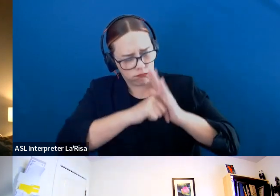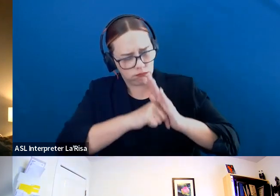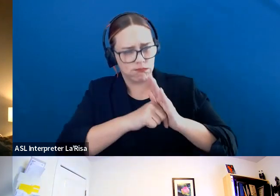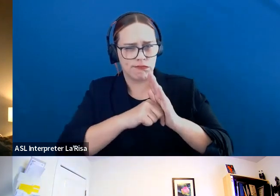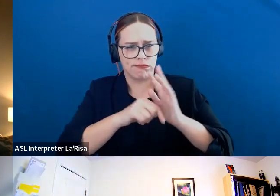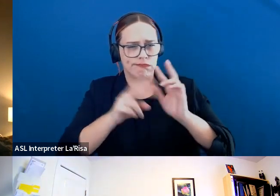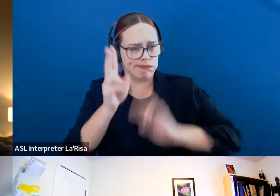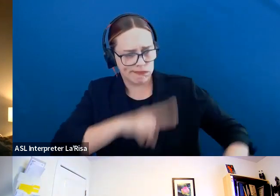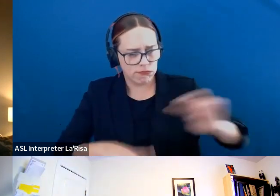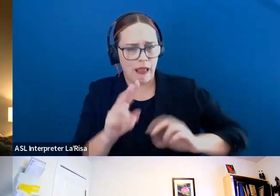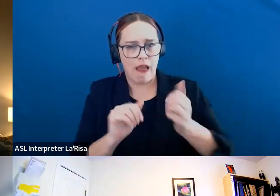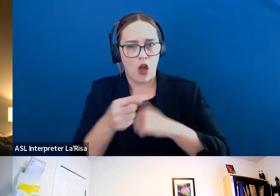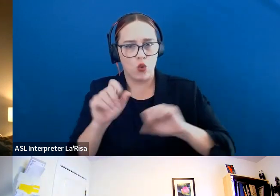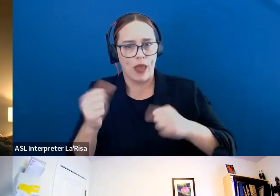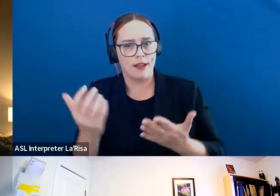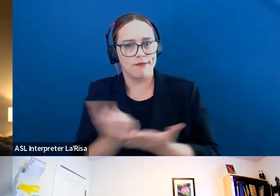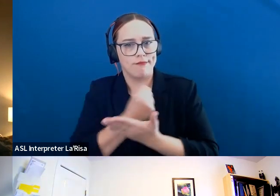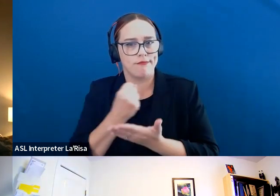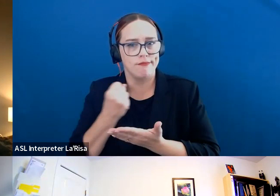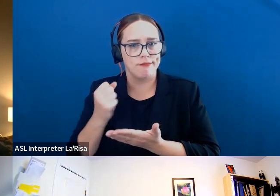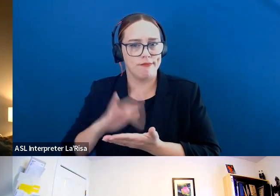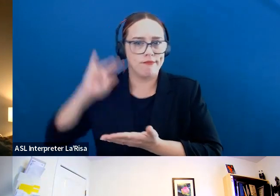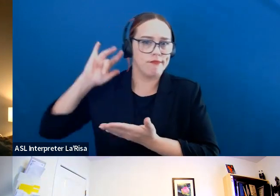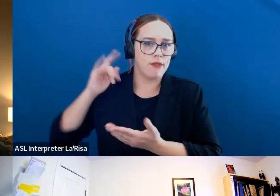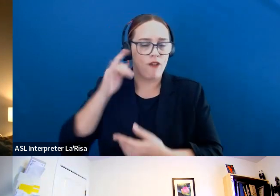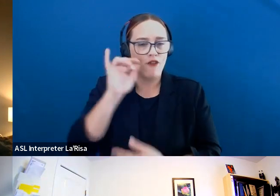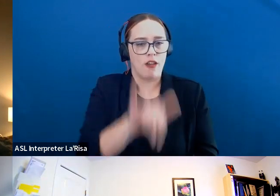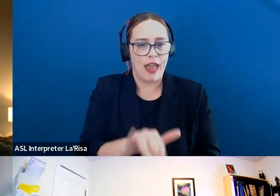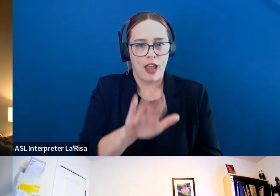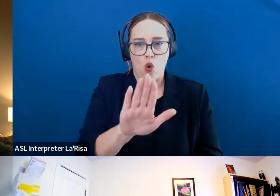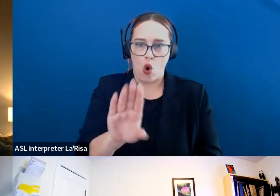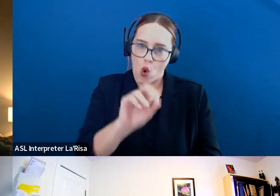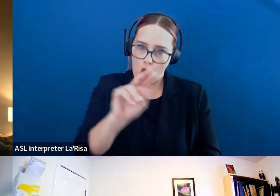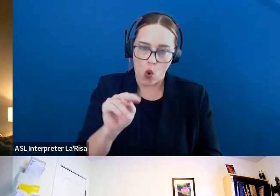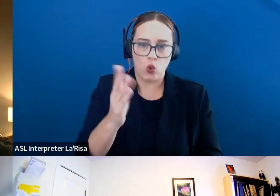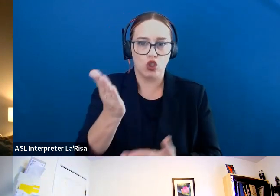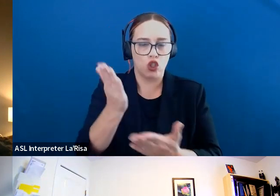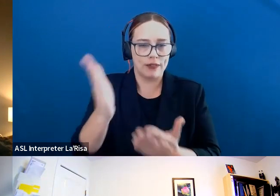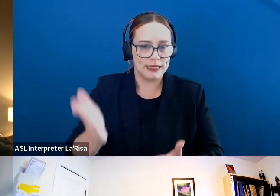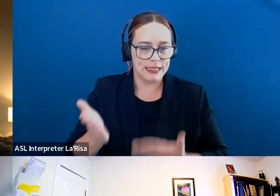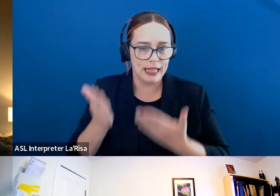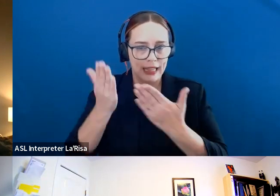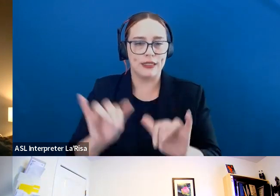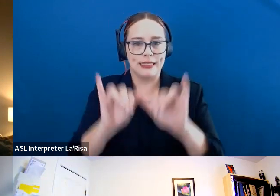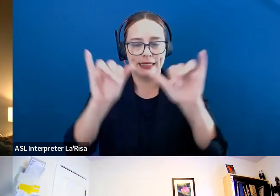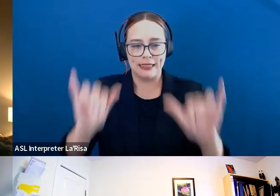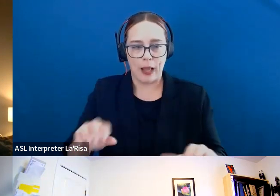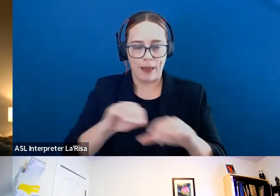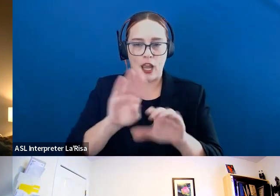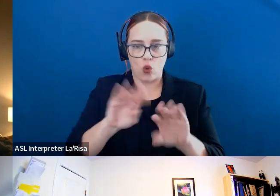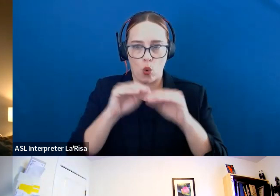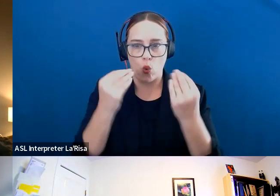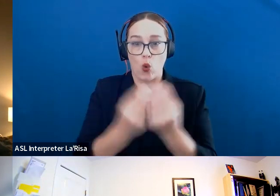could utilize these resources, within your own service delivery system in your organization. What's on our next